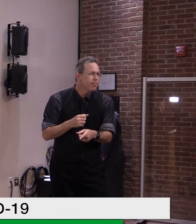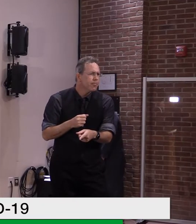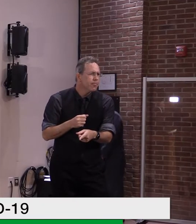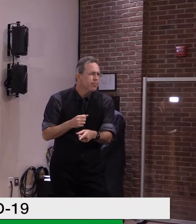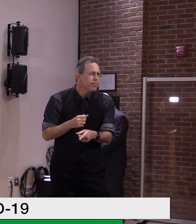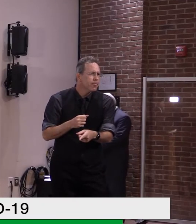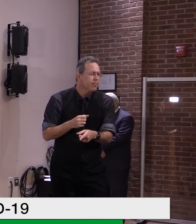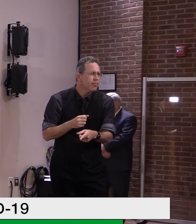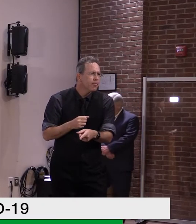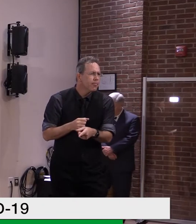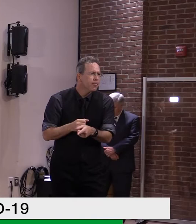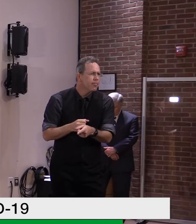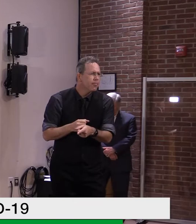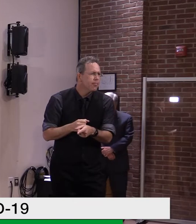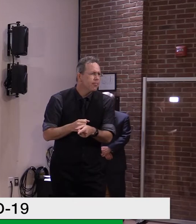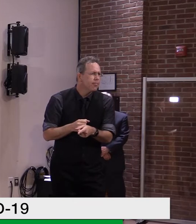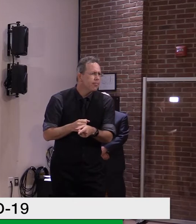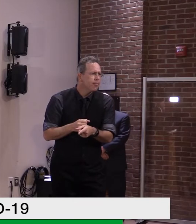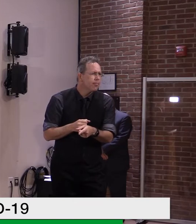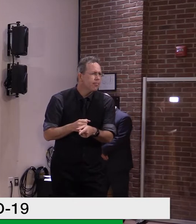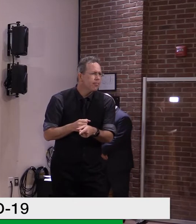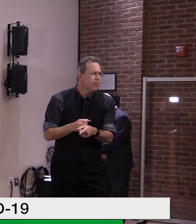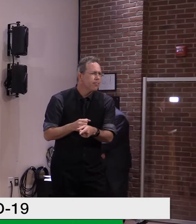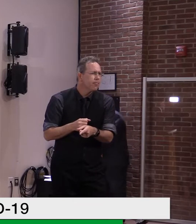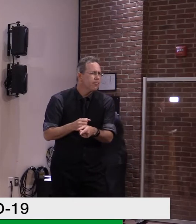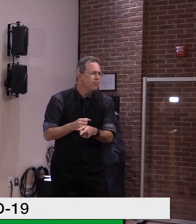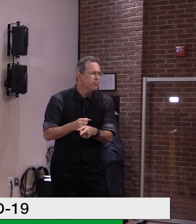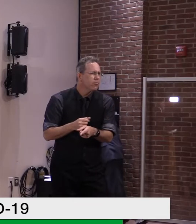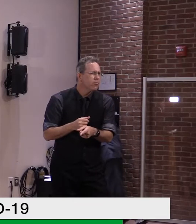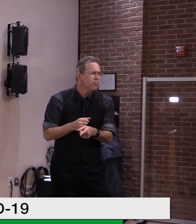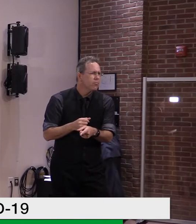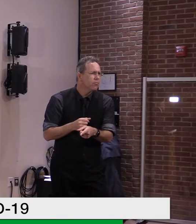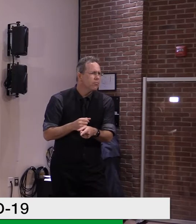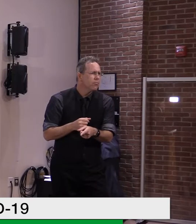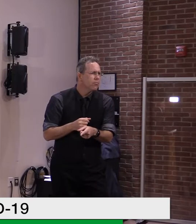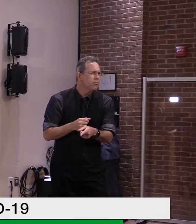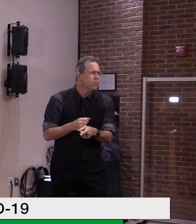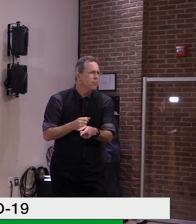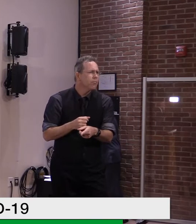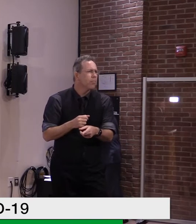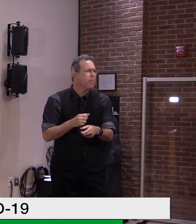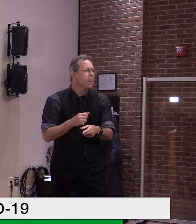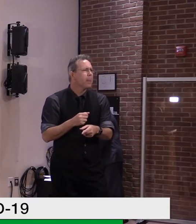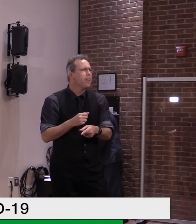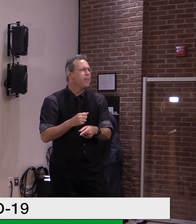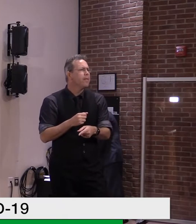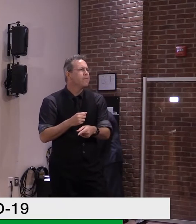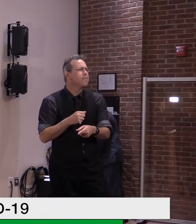Bread? And if you know, does it even matter at this point?